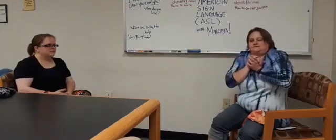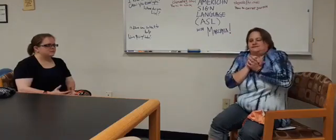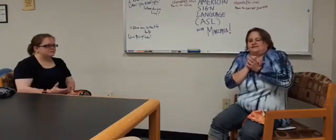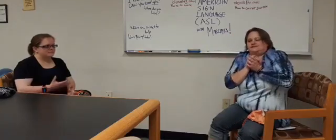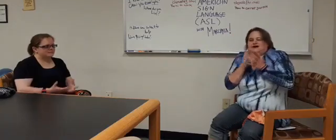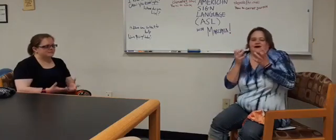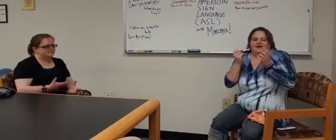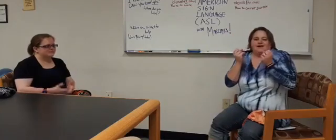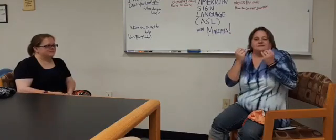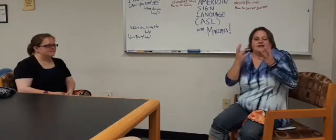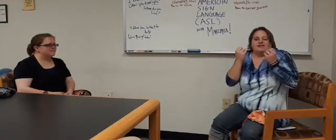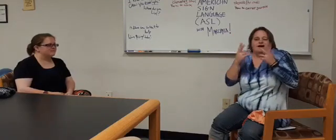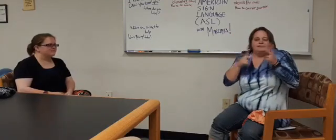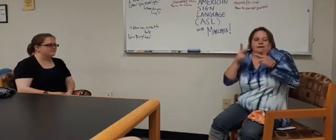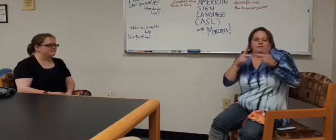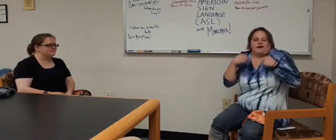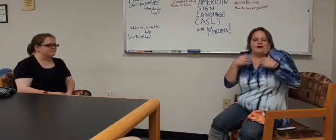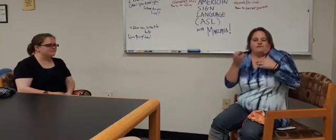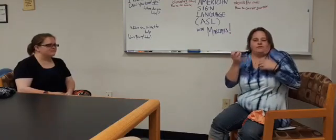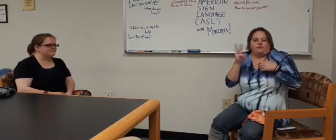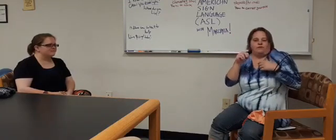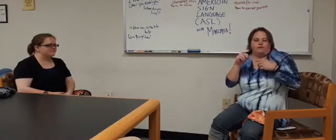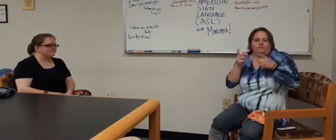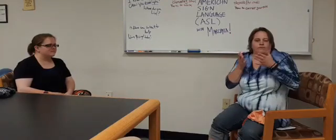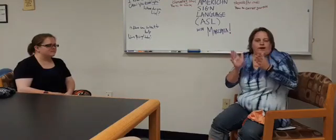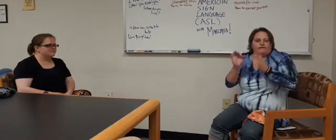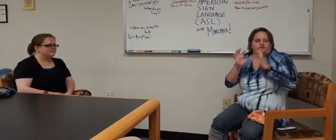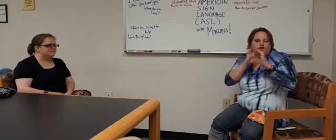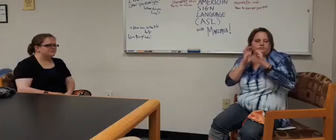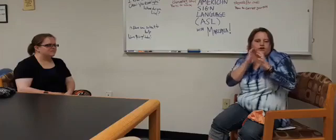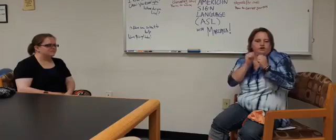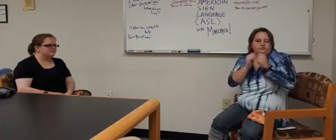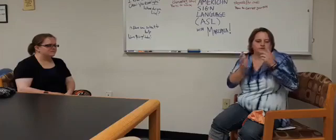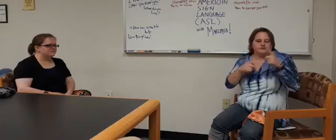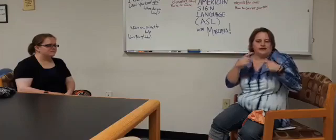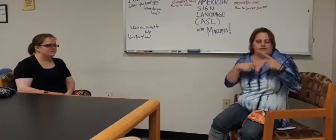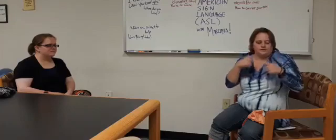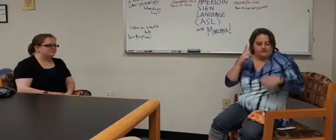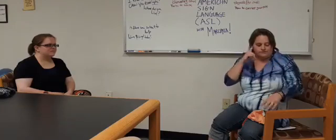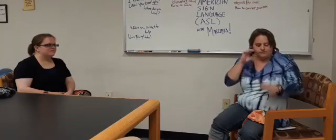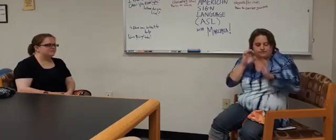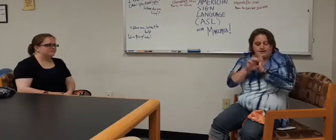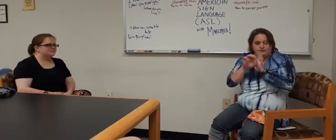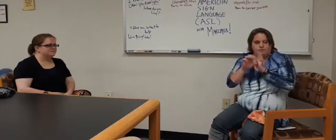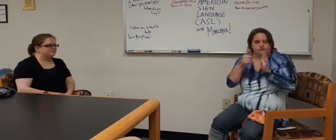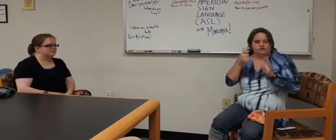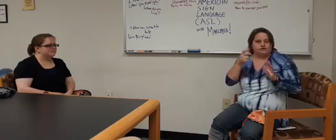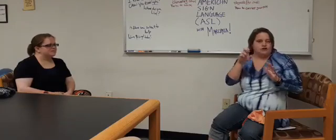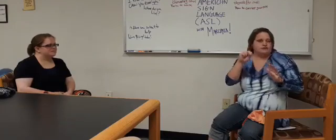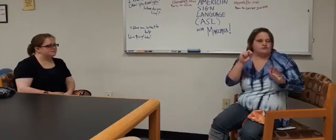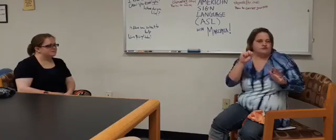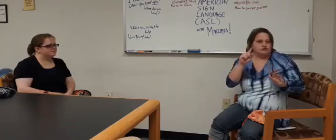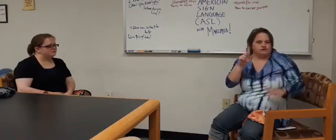it's a lot of people have their own way of communicating with sign language. Like for example, ginger,